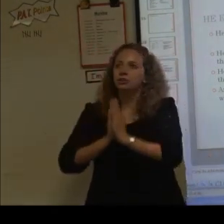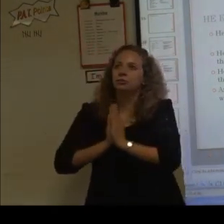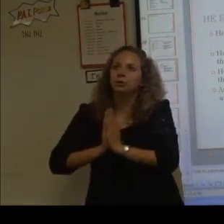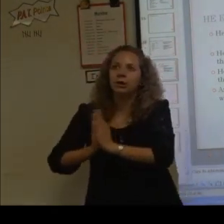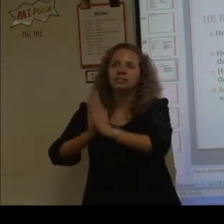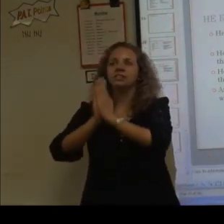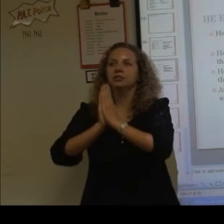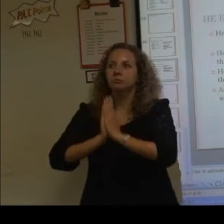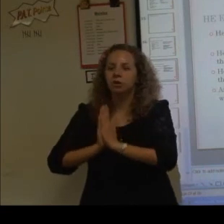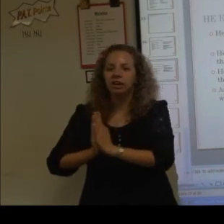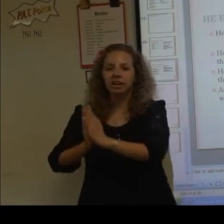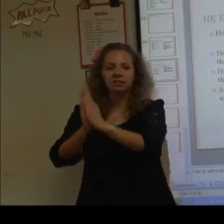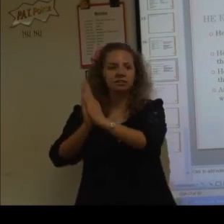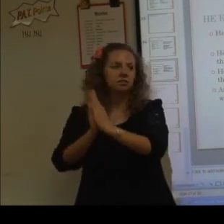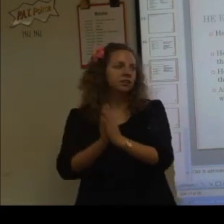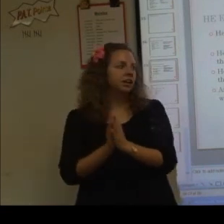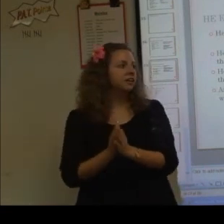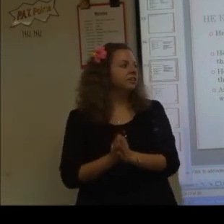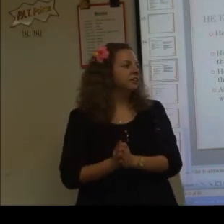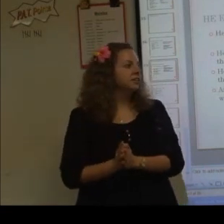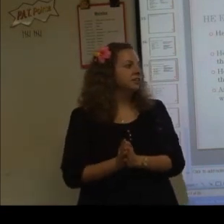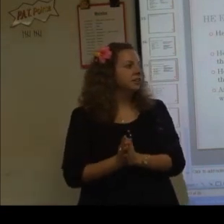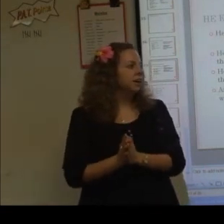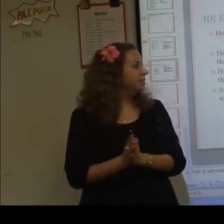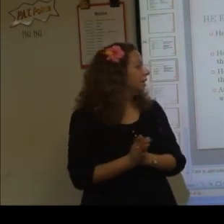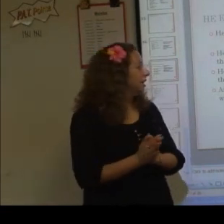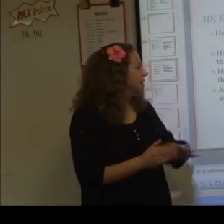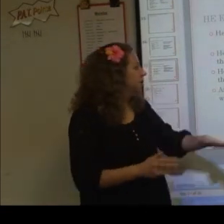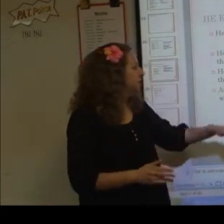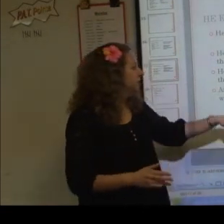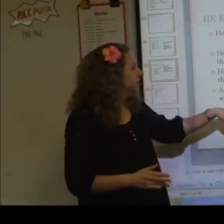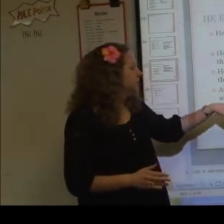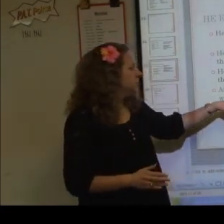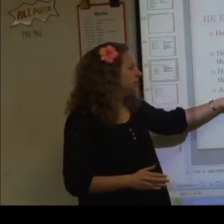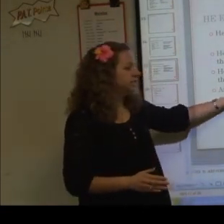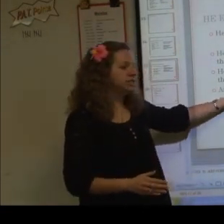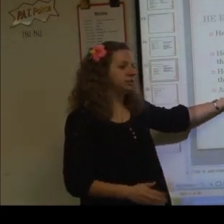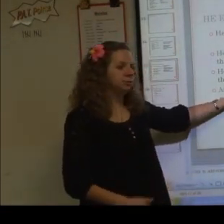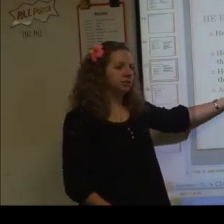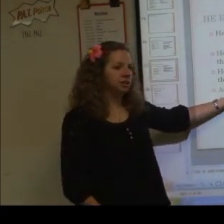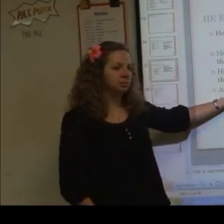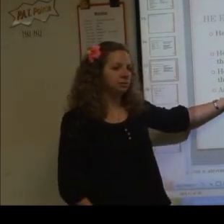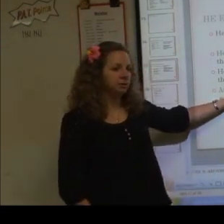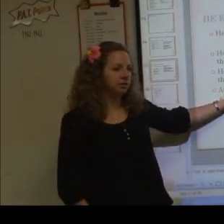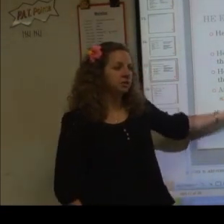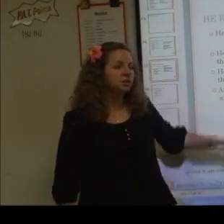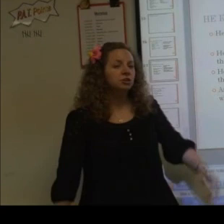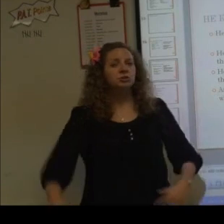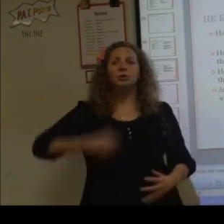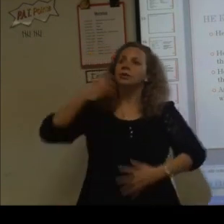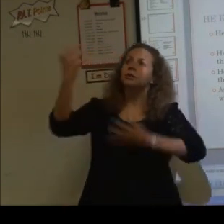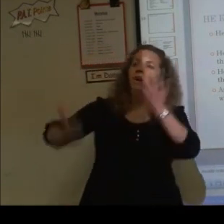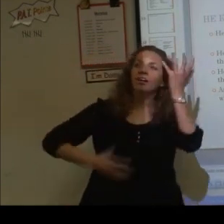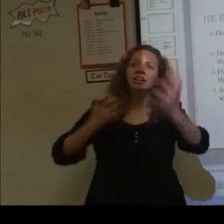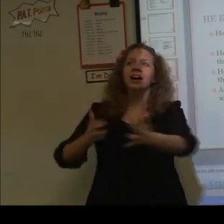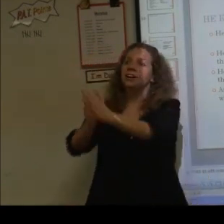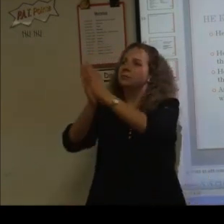you're requesting or praying. Okay, and then what does he do? What's God's response? So when I'm calling out and I'm